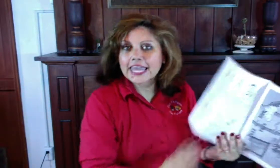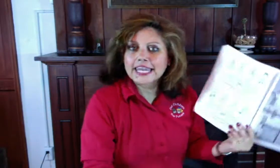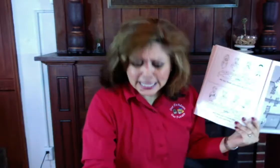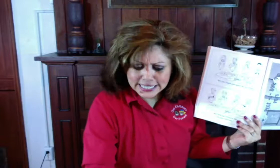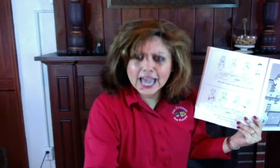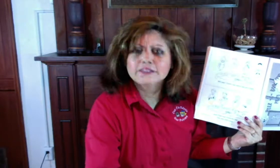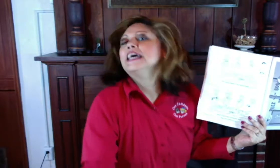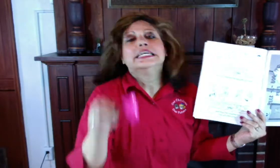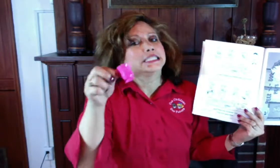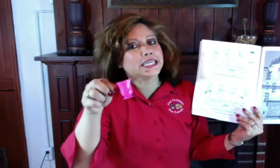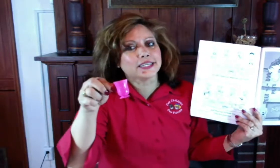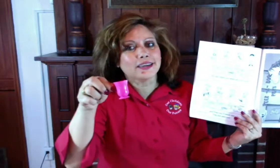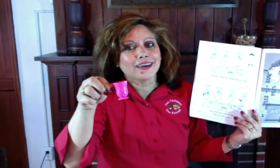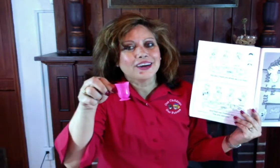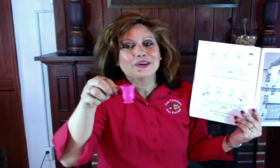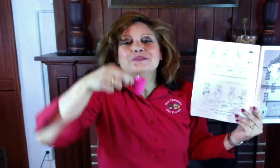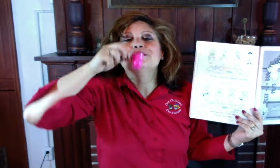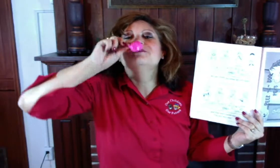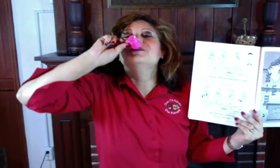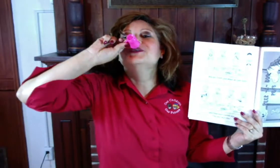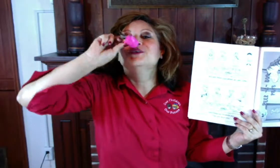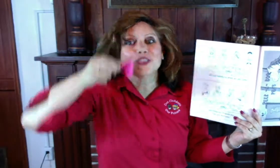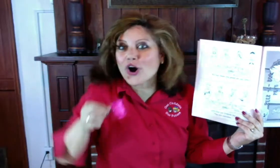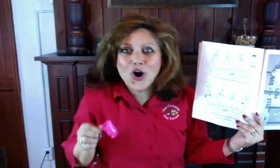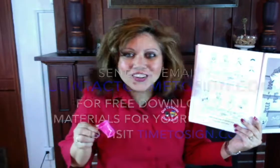tea party, and let's have tea with all